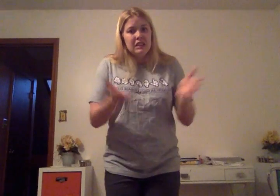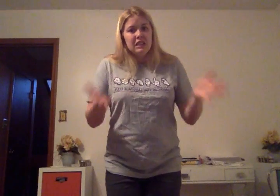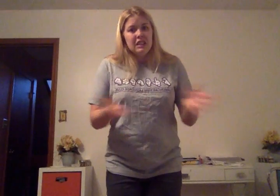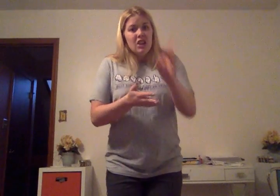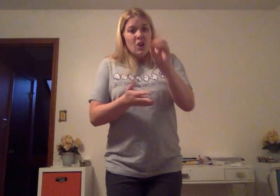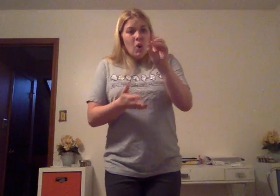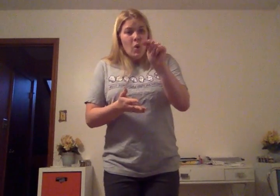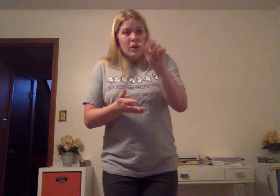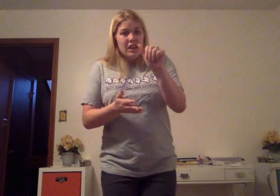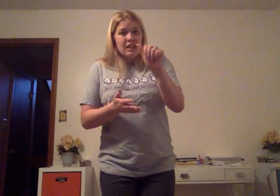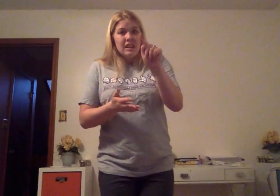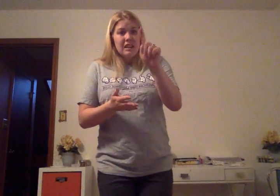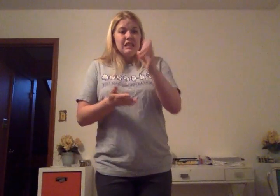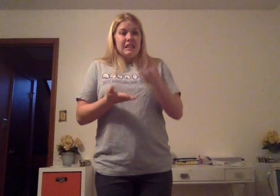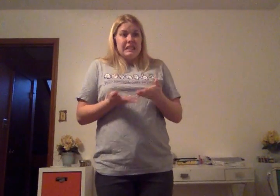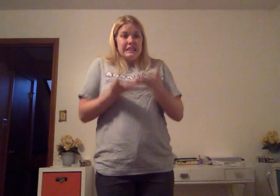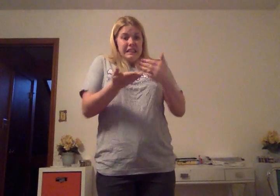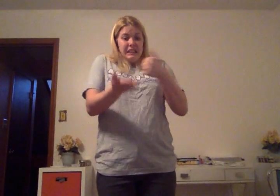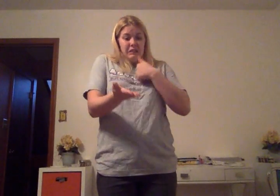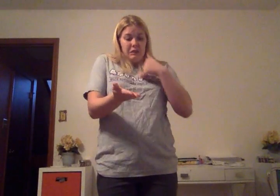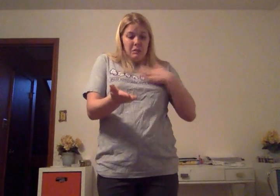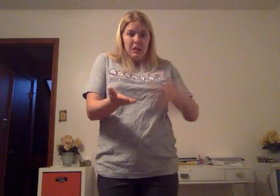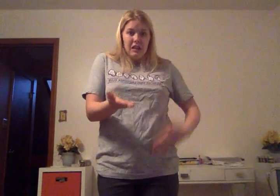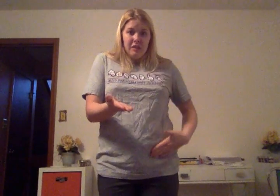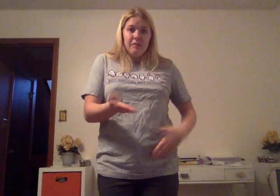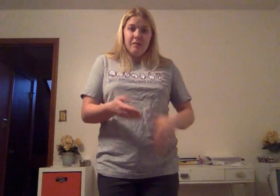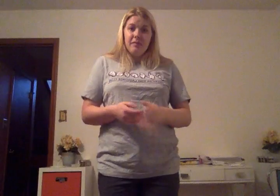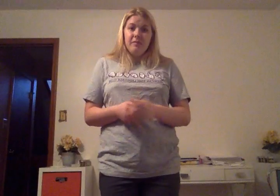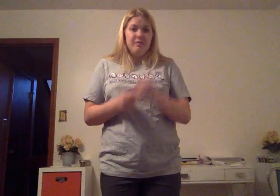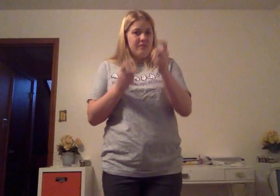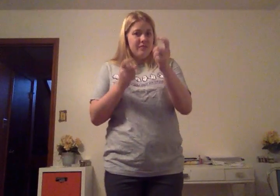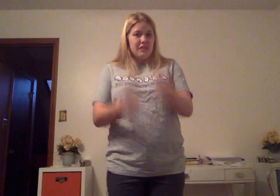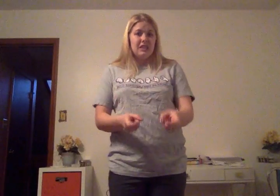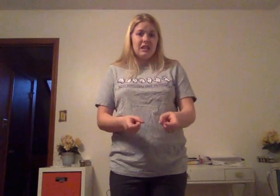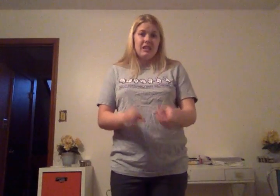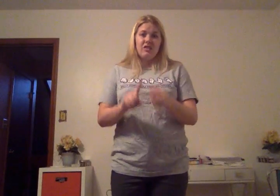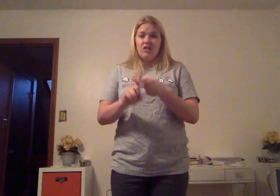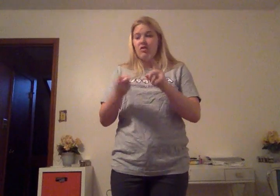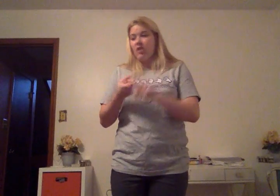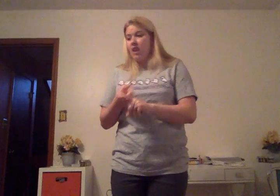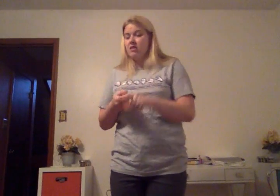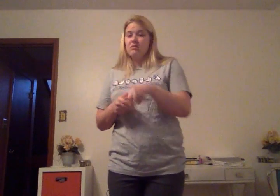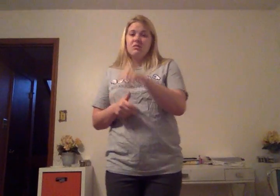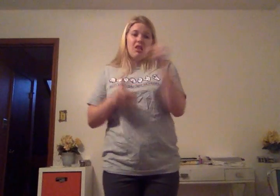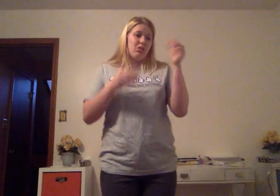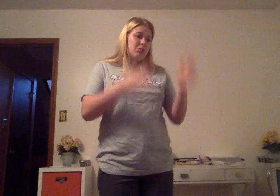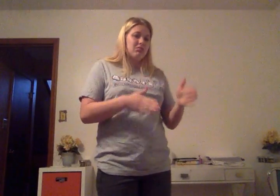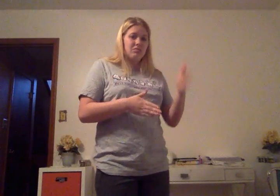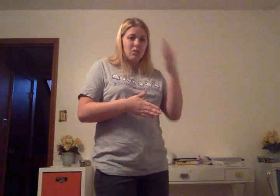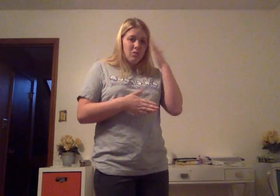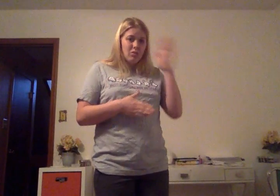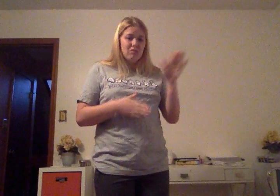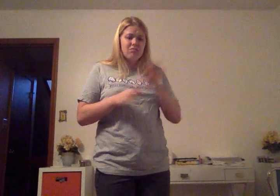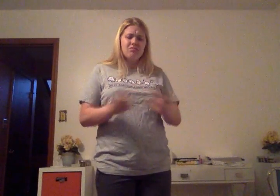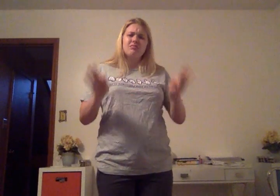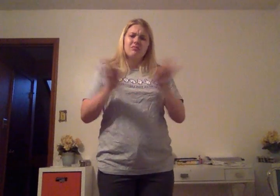Yeah. And that is an incredible gift to give, whatever the circumstances, whether to a friend or to a stranger. Right. So what was your process? What